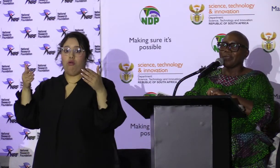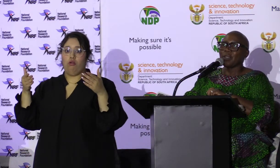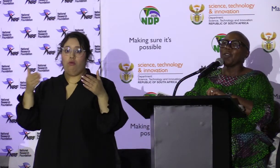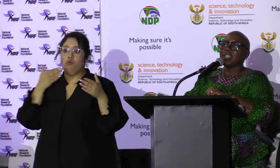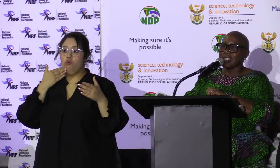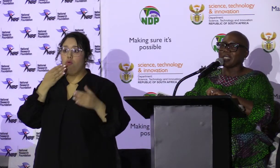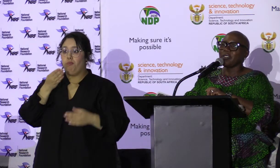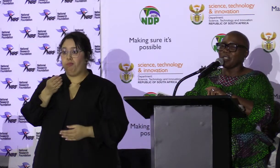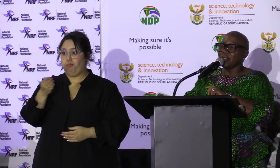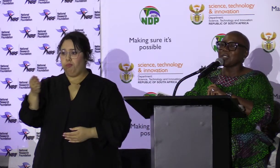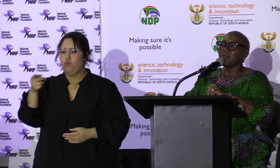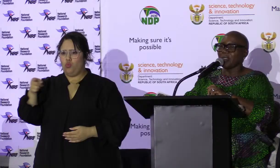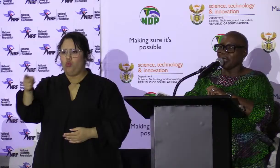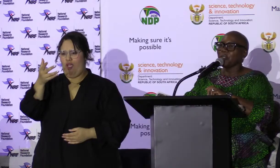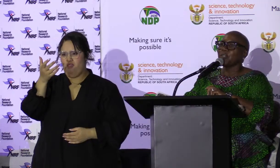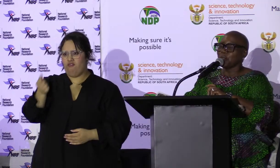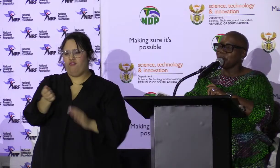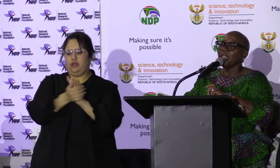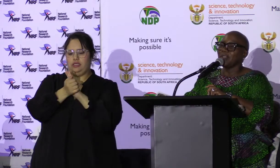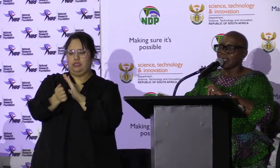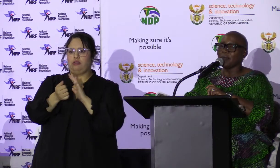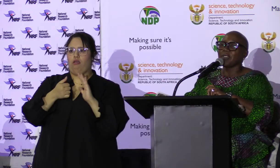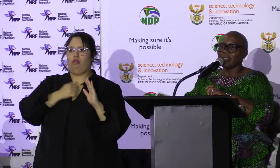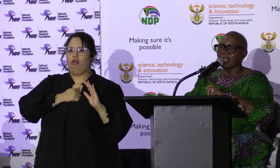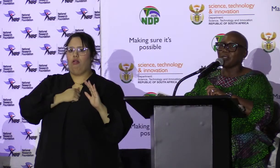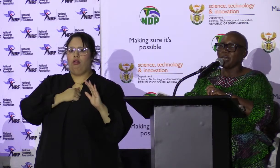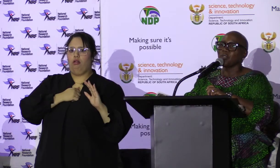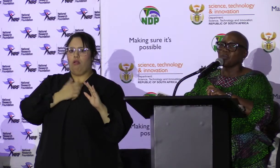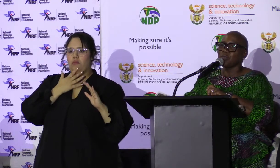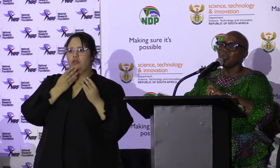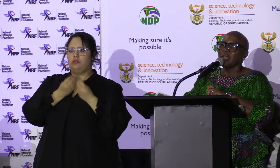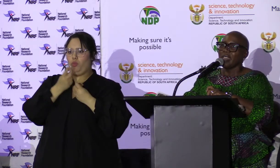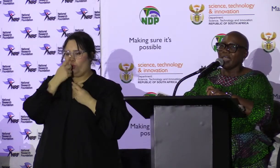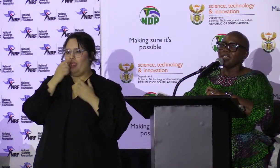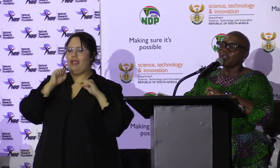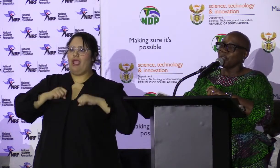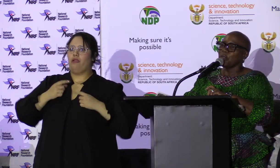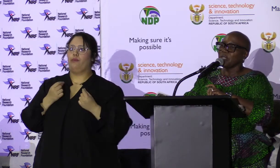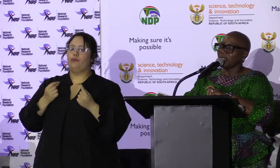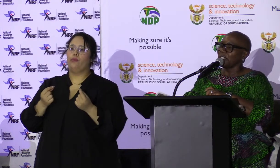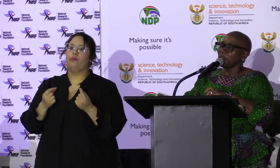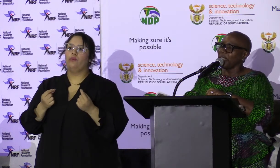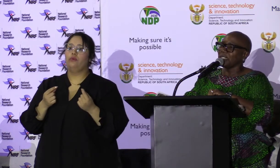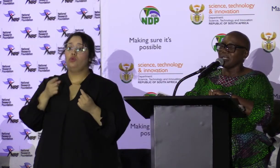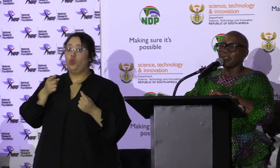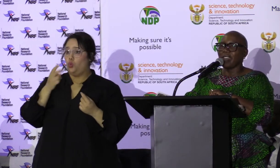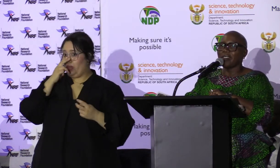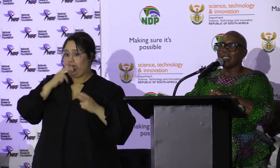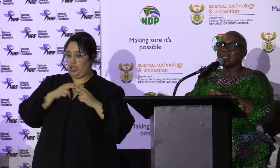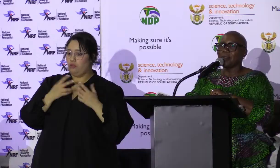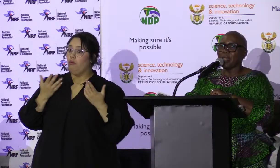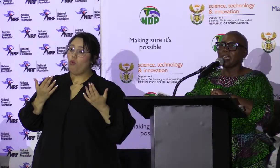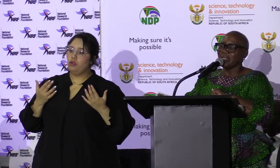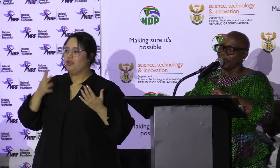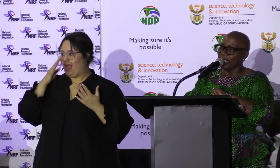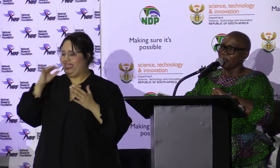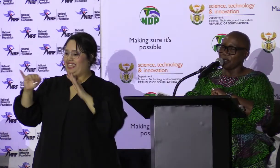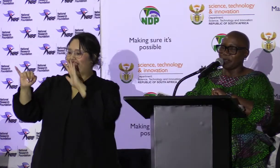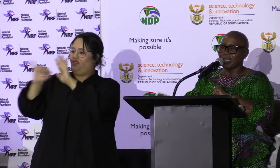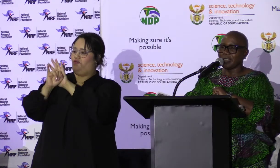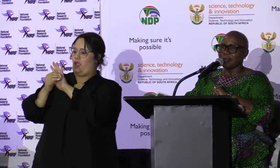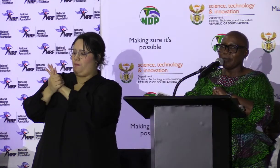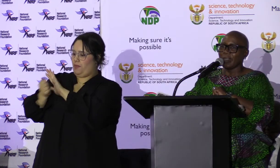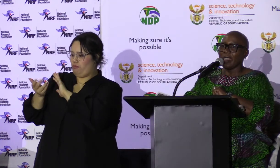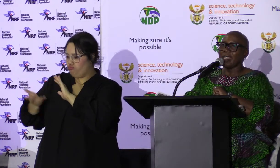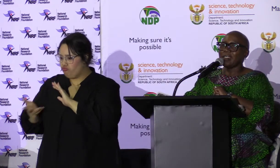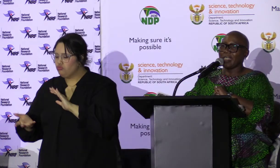here, God has given you something. You do have something that you can do. And for you, it's just to identify that and make a living